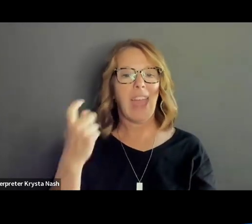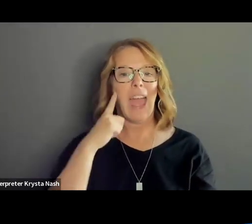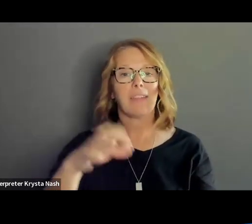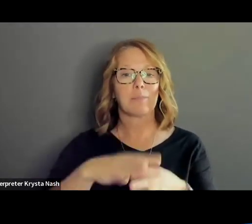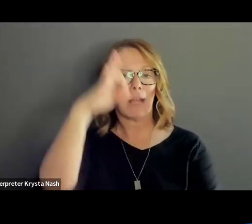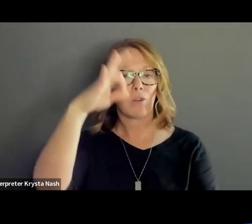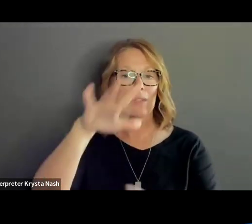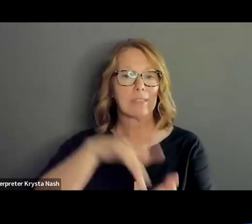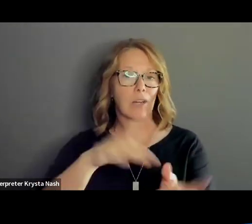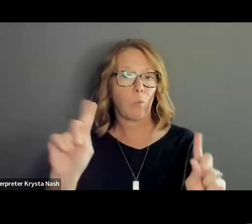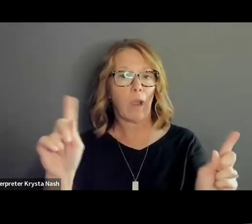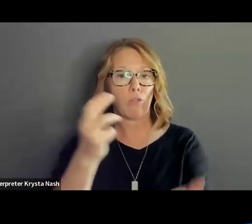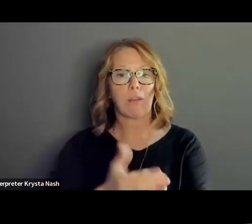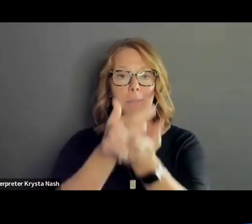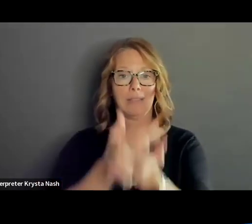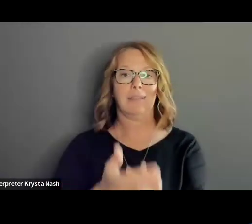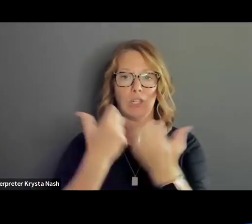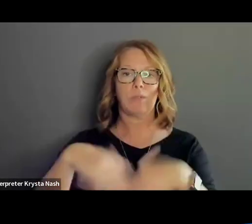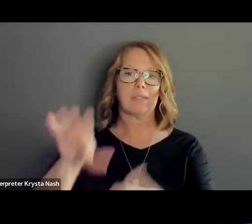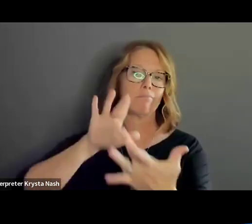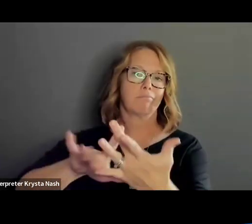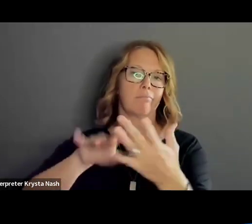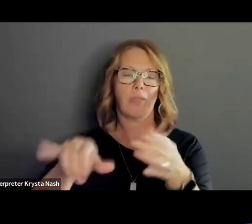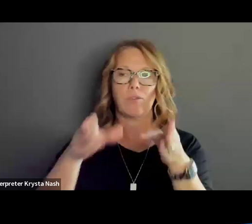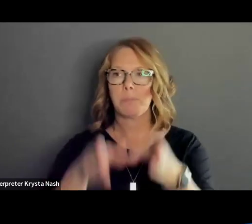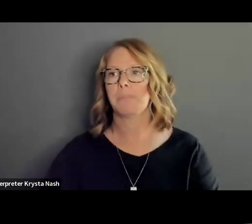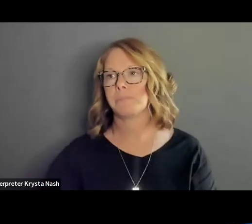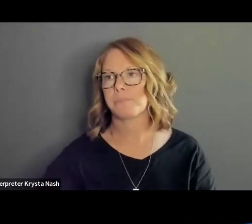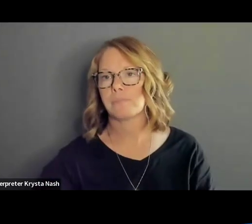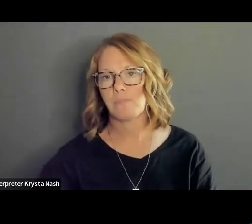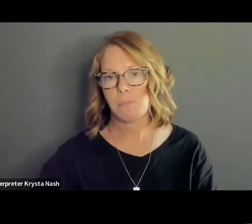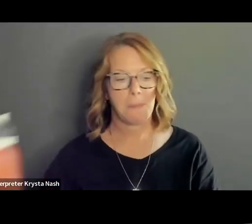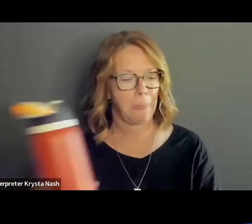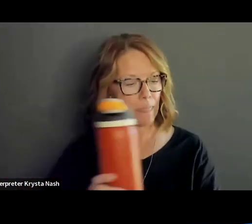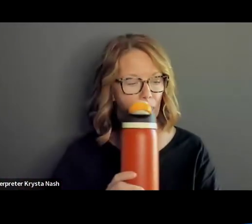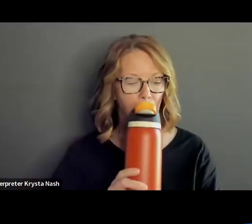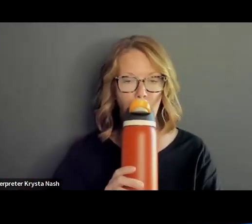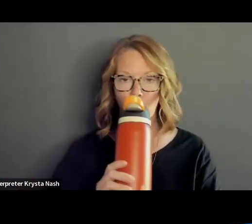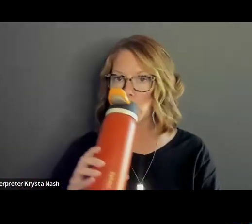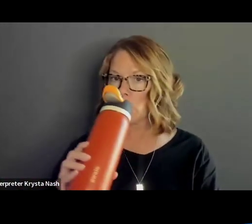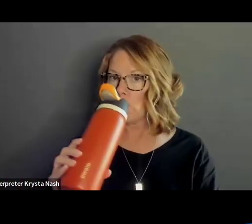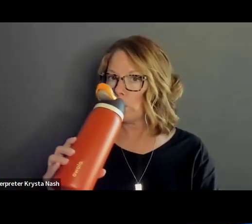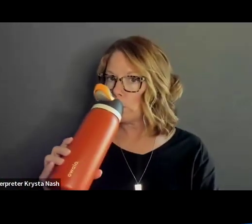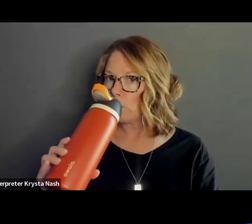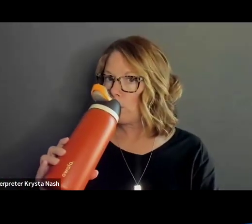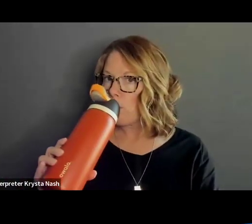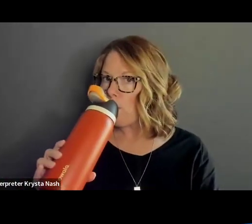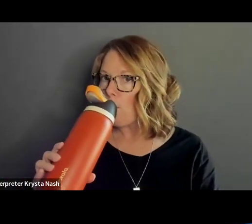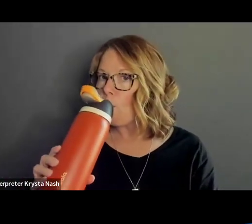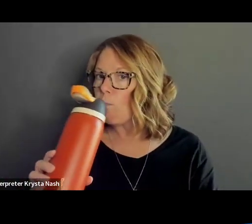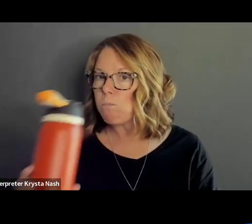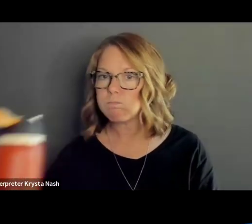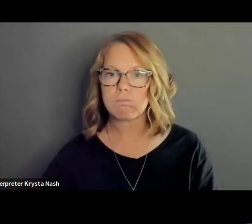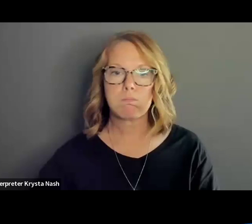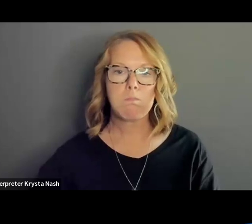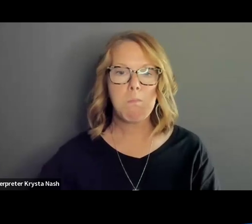got your rehabilitation and you're still able to connect with those people. So that is wonderful. Or if you're in a state and there's